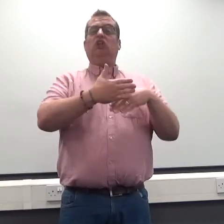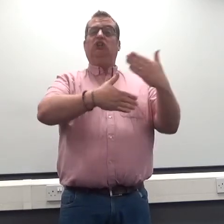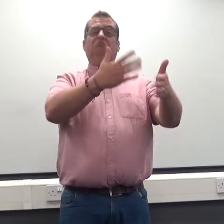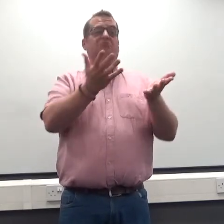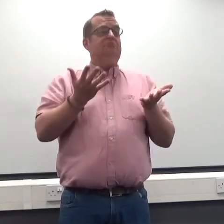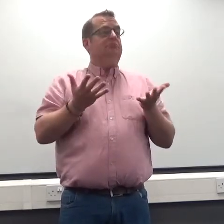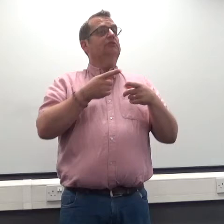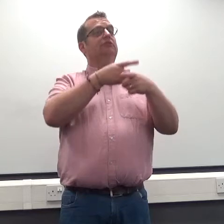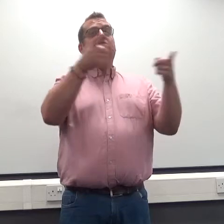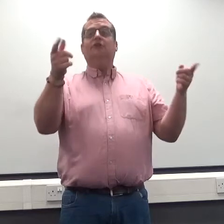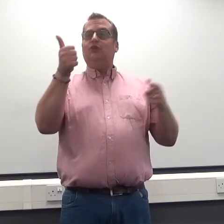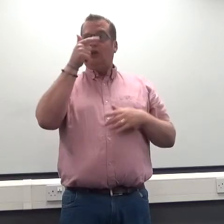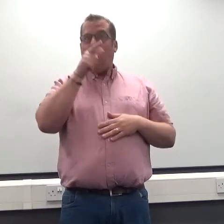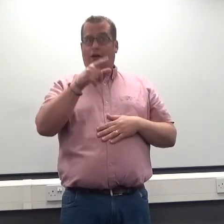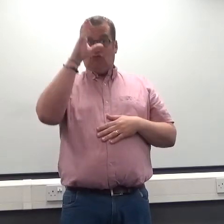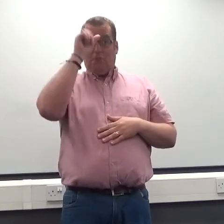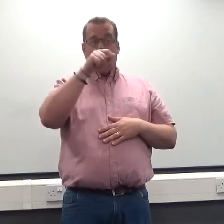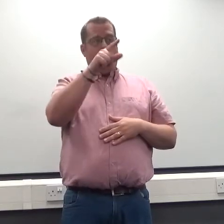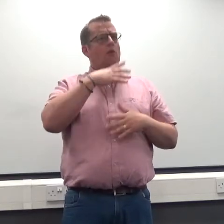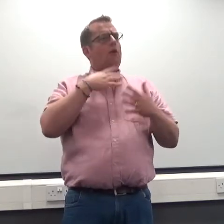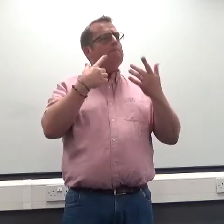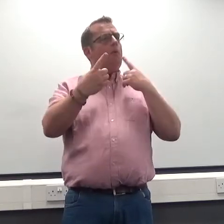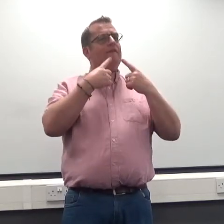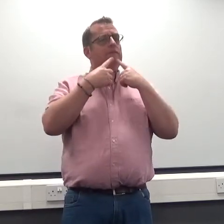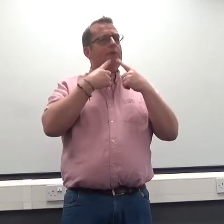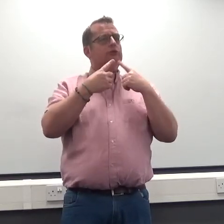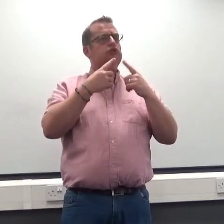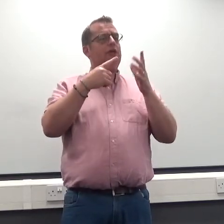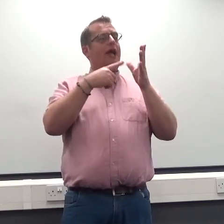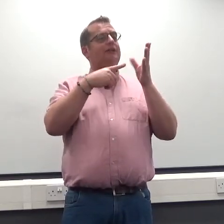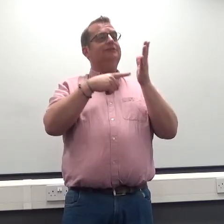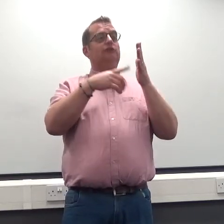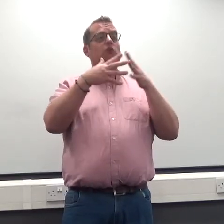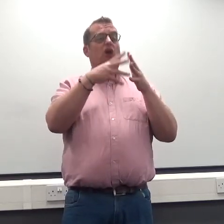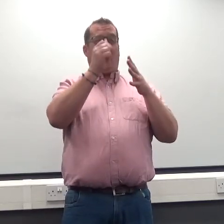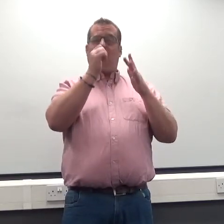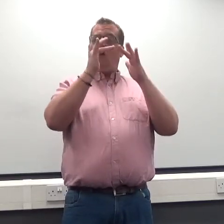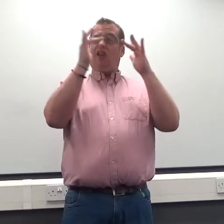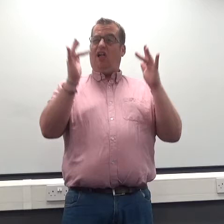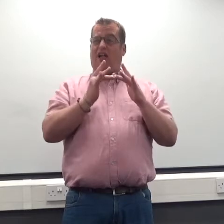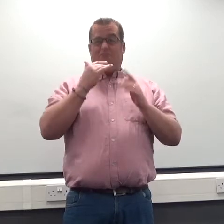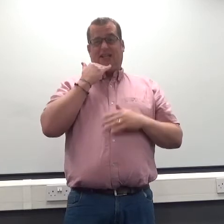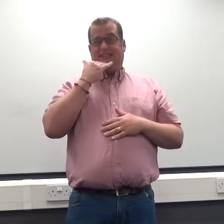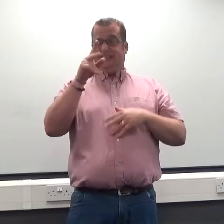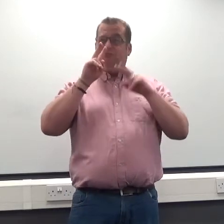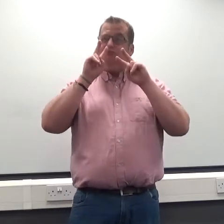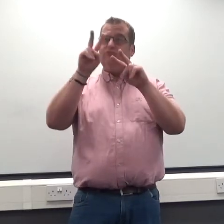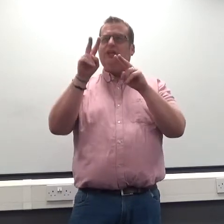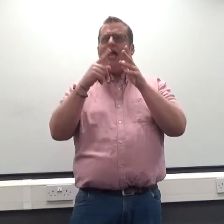So I think we've covered everything today about access to work. I wish you the best of luck within your future careers. Please remember that if you have any